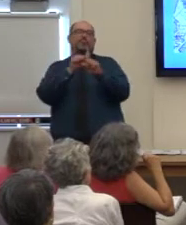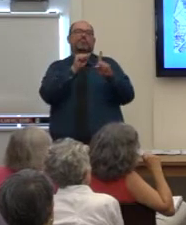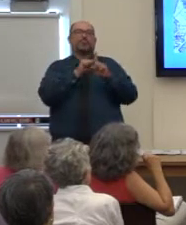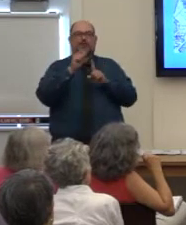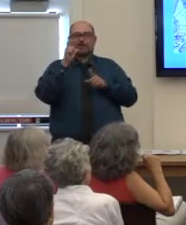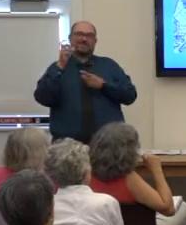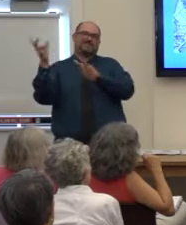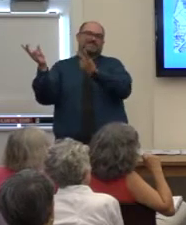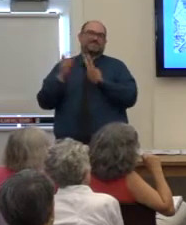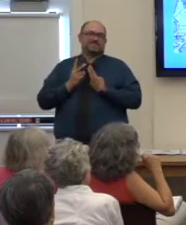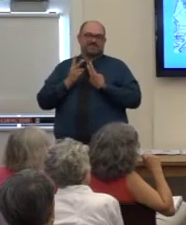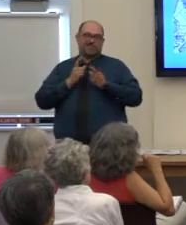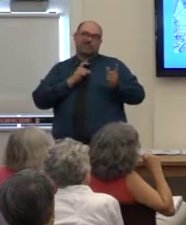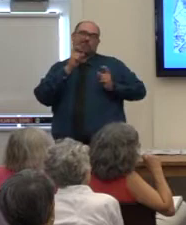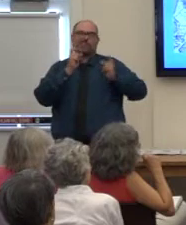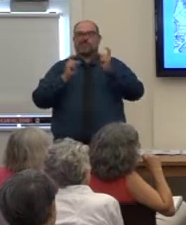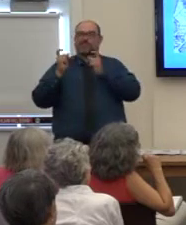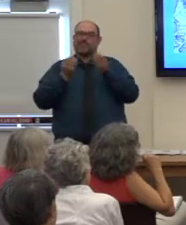competitors?